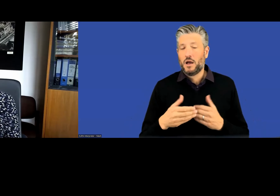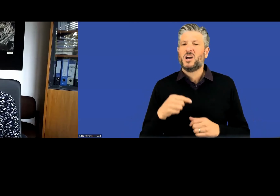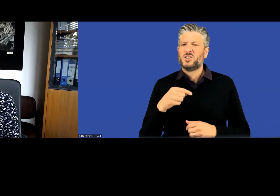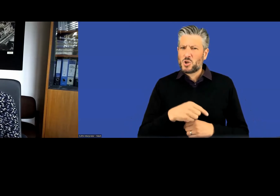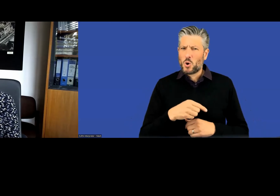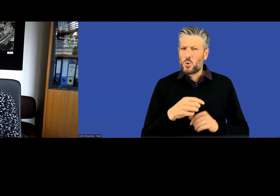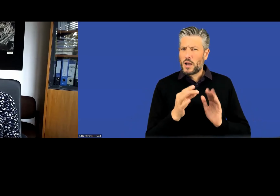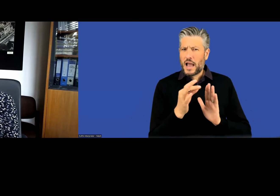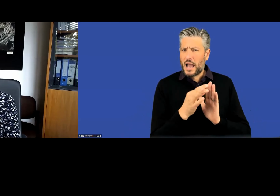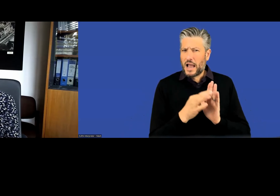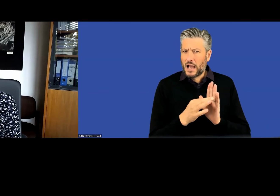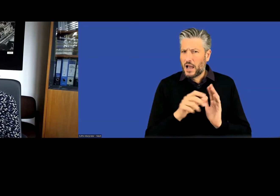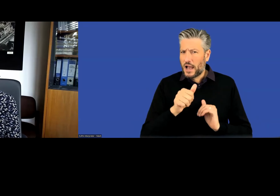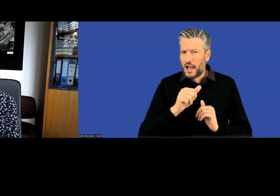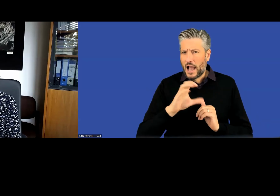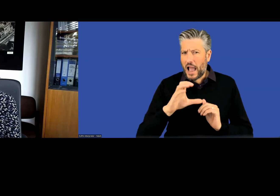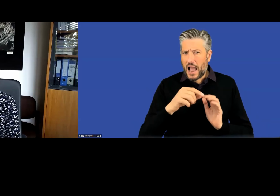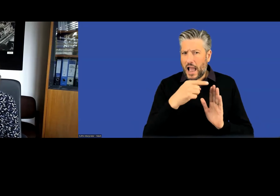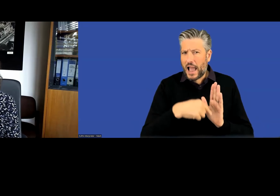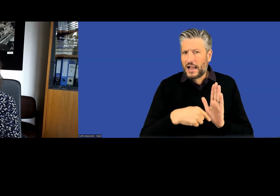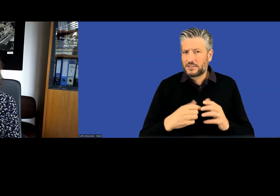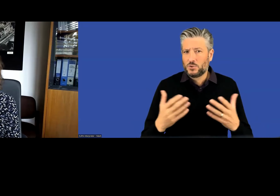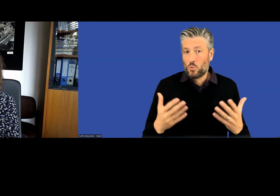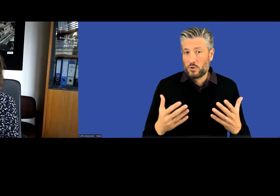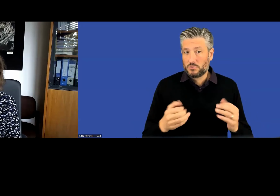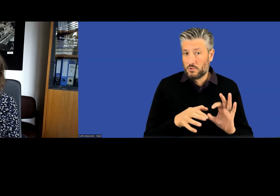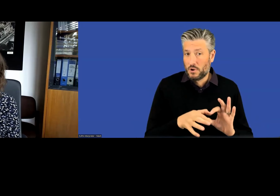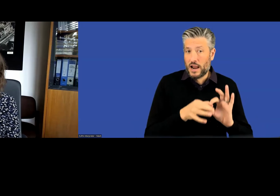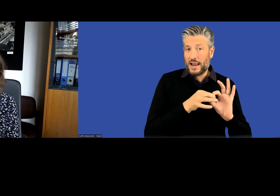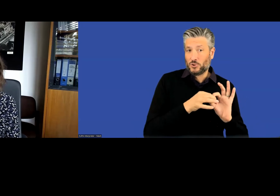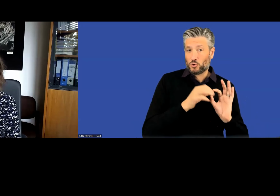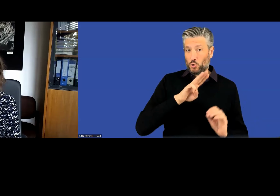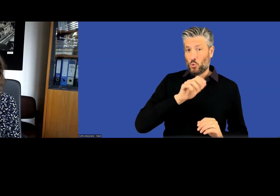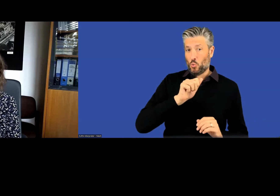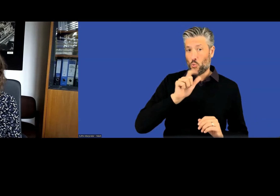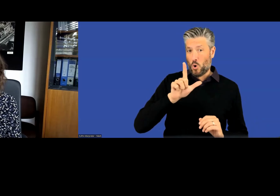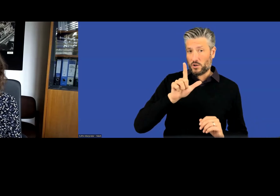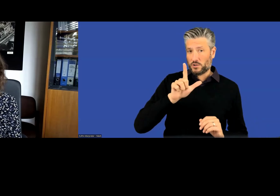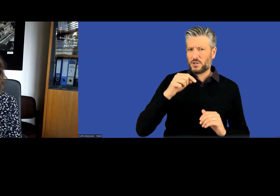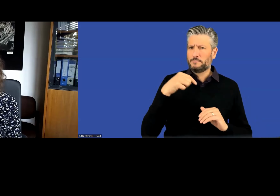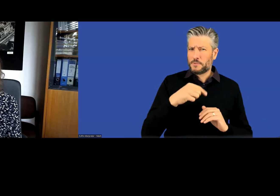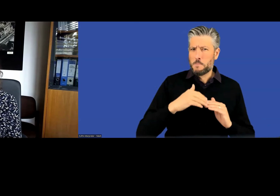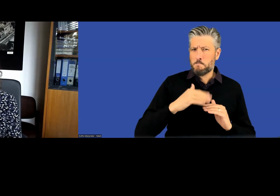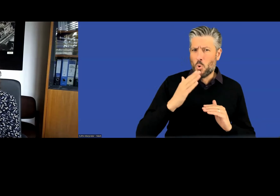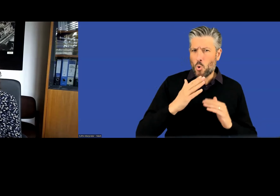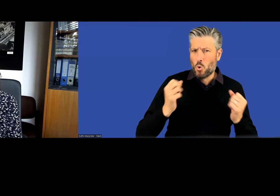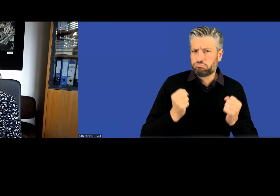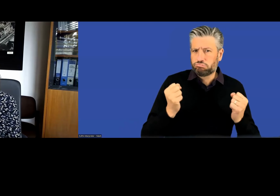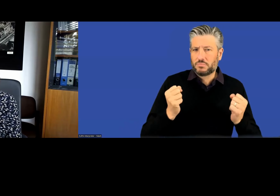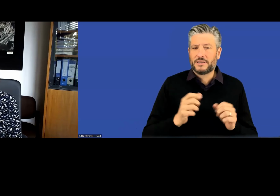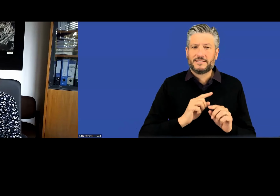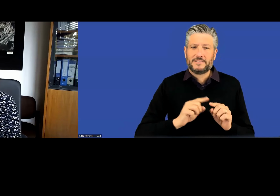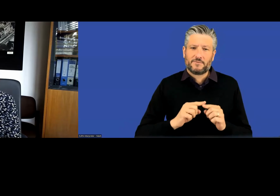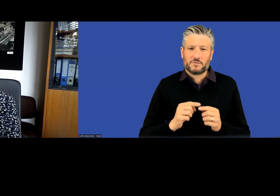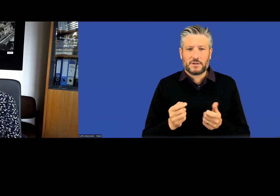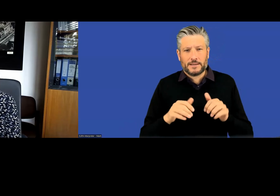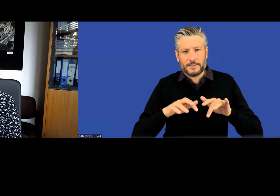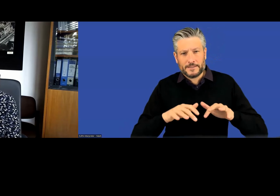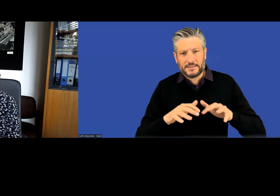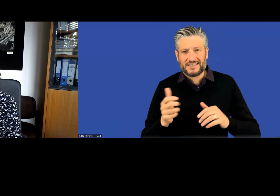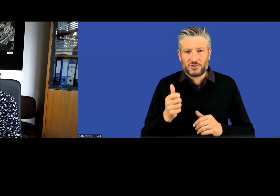extends the scope of accessibility obligations to a range of key digital services and tools, which will affect both the public